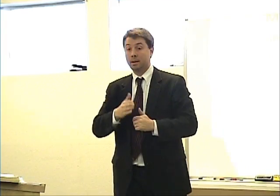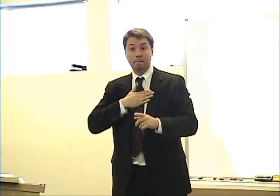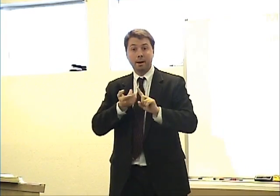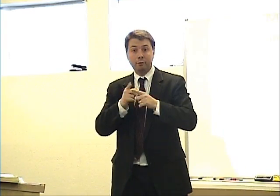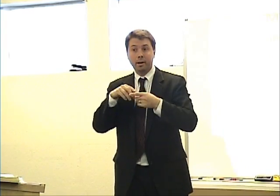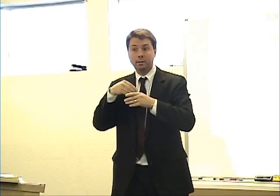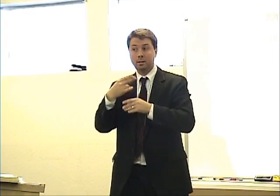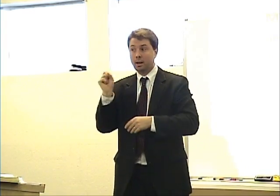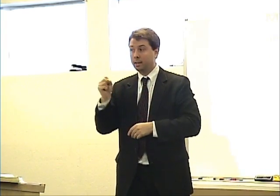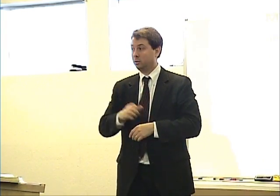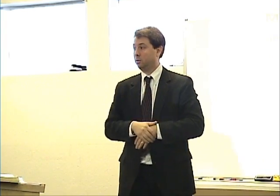My friends in high